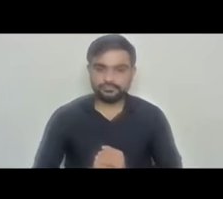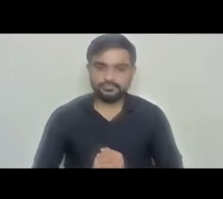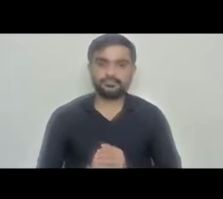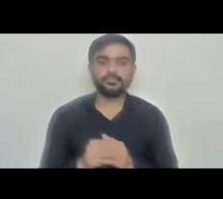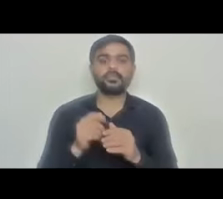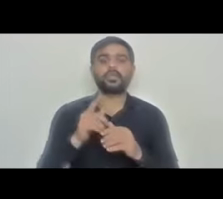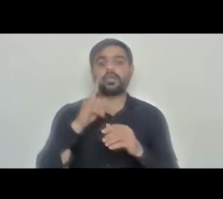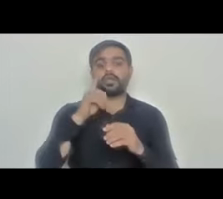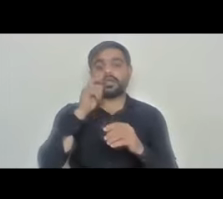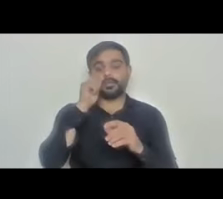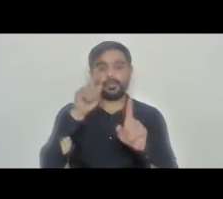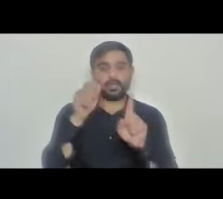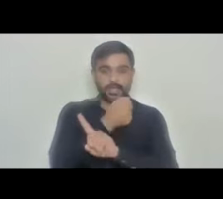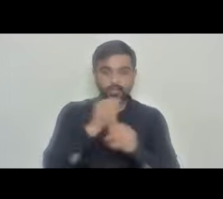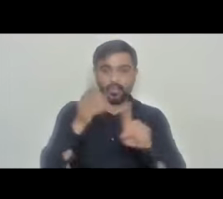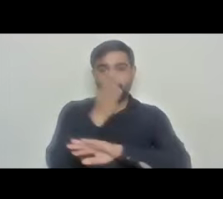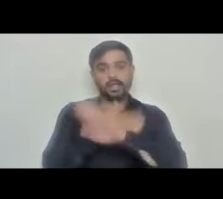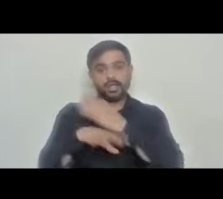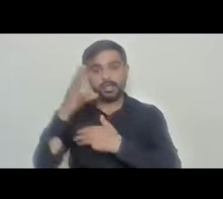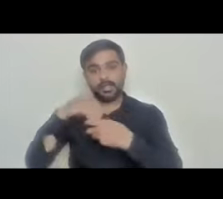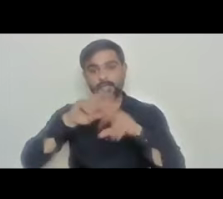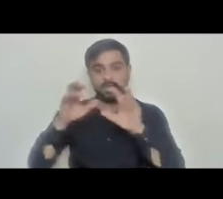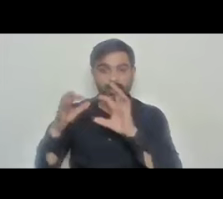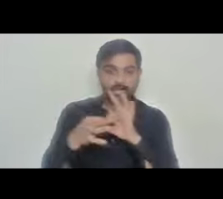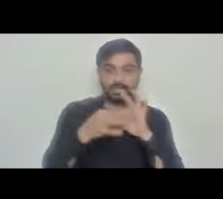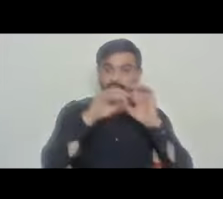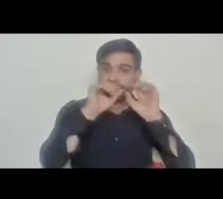gender-based violence and disability are related or not.